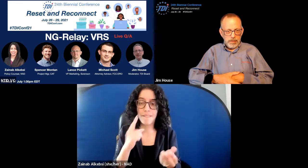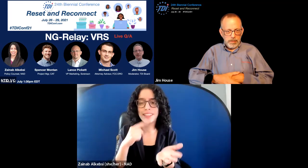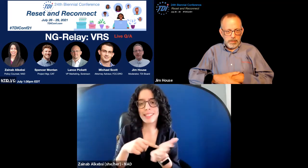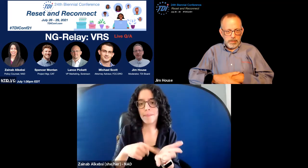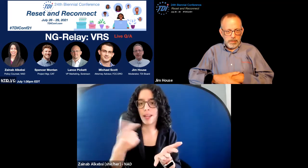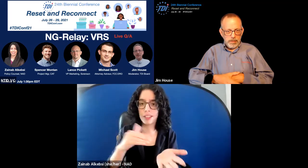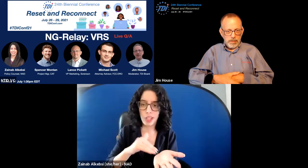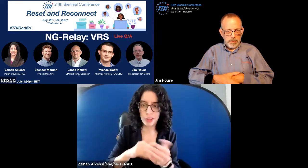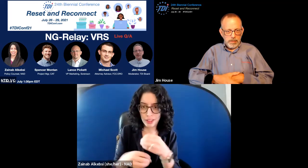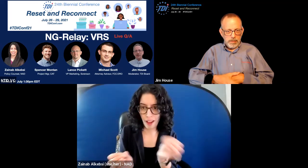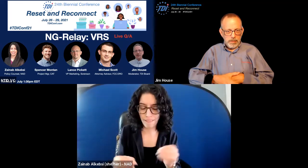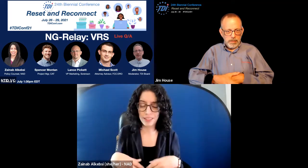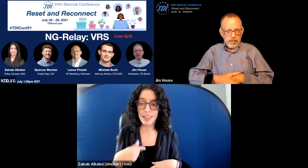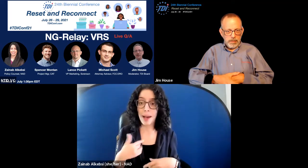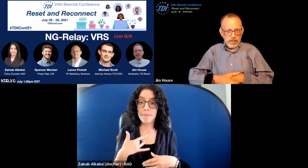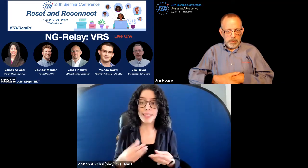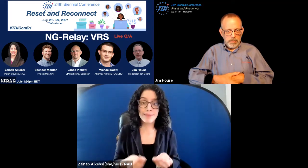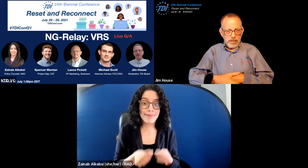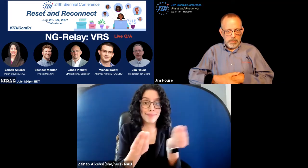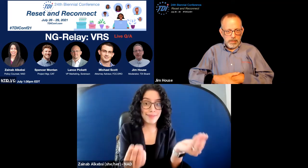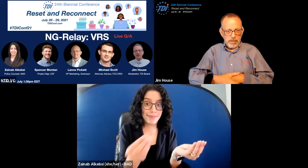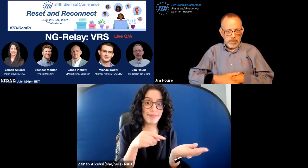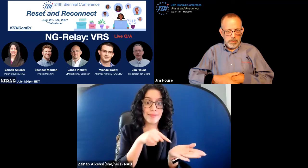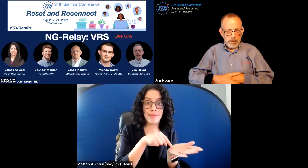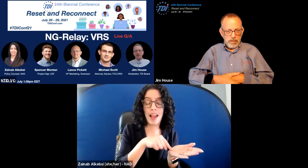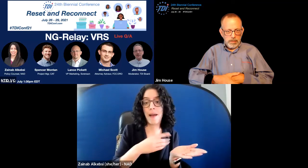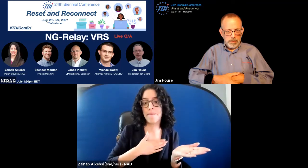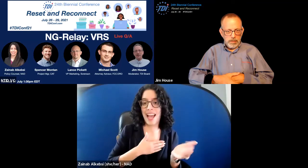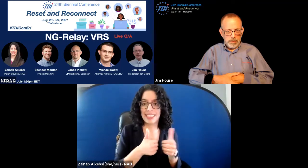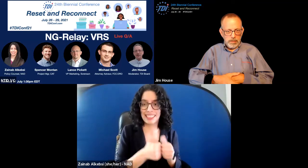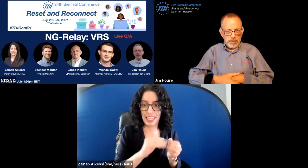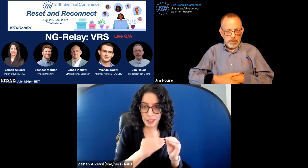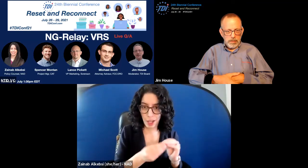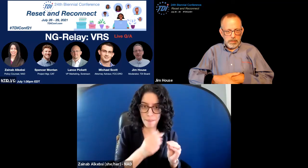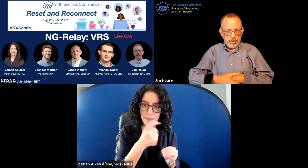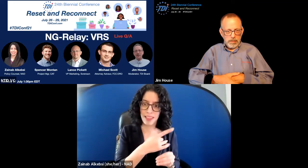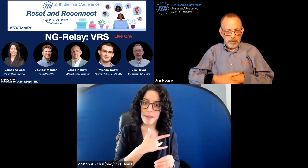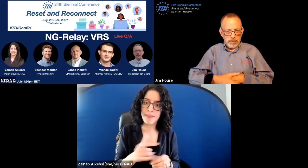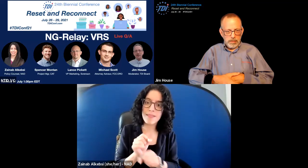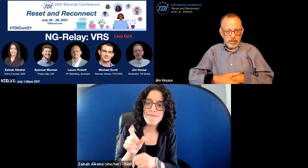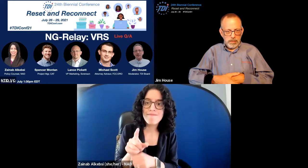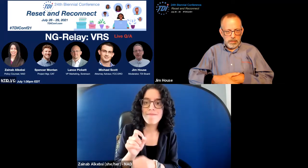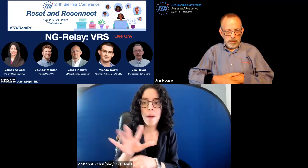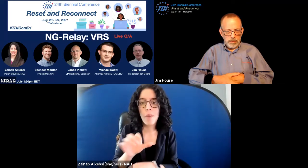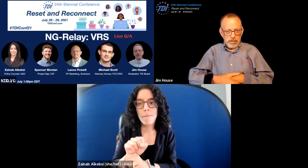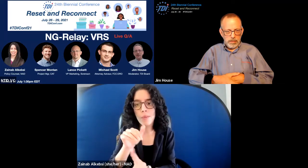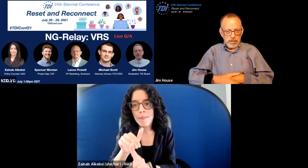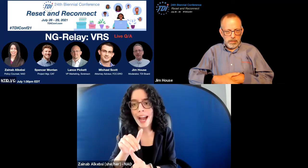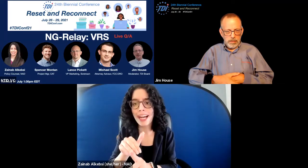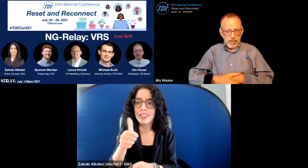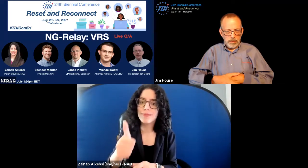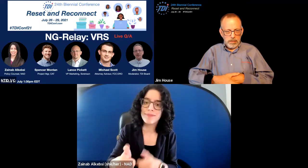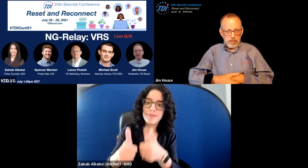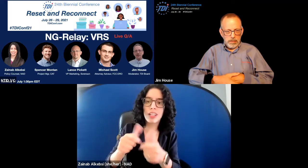phone numbers. For example, my doctor's office, I tend to give, this is my text number because they tend to send